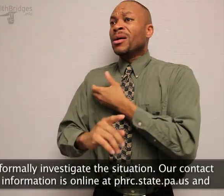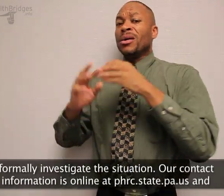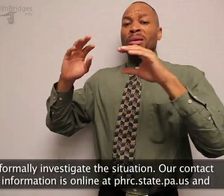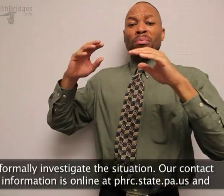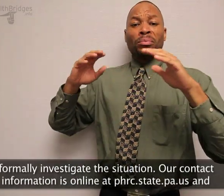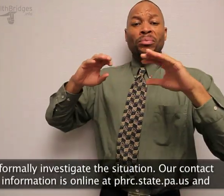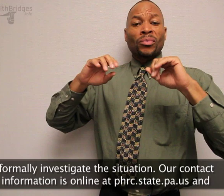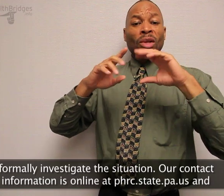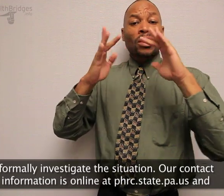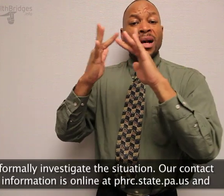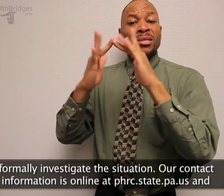situation.